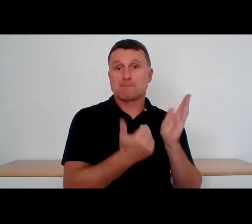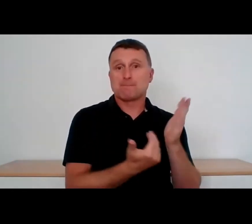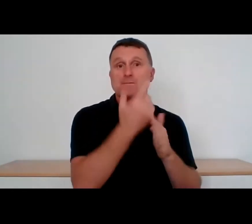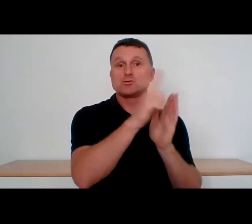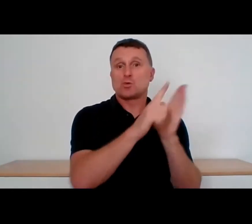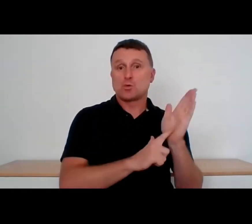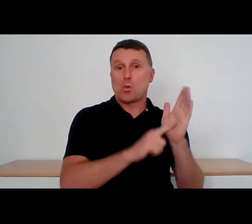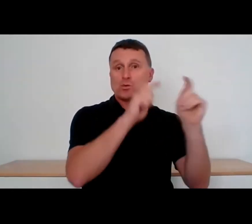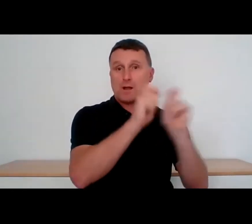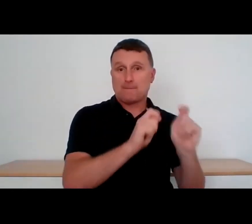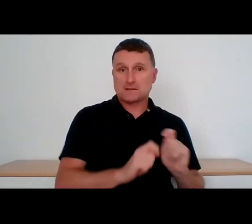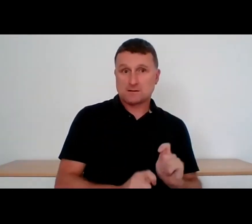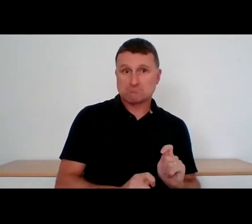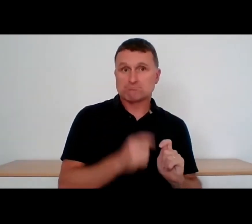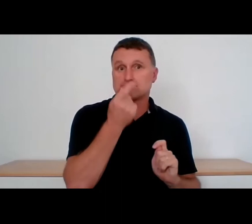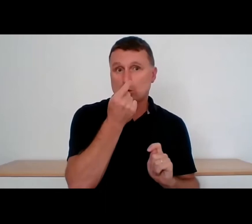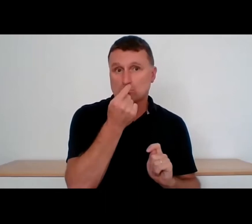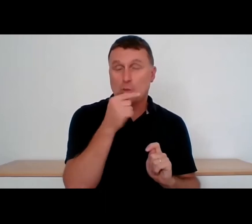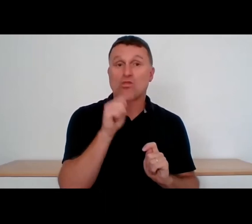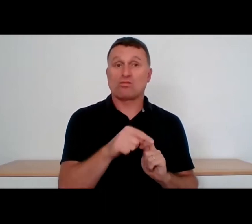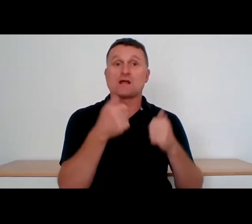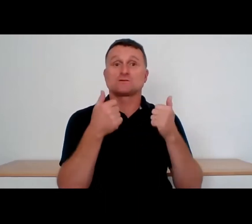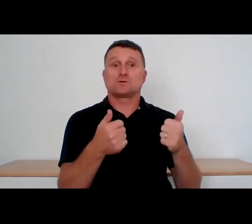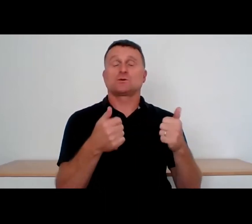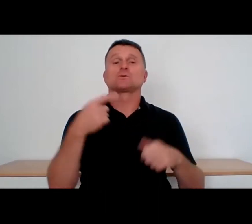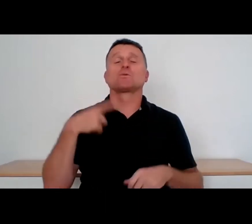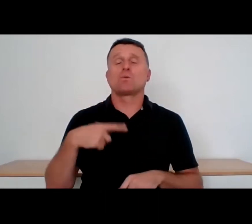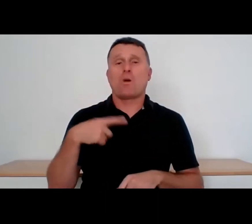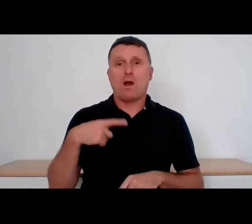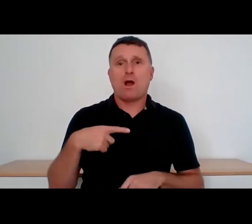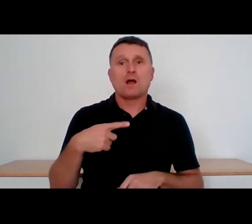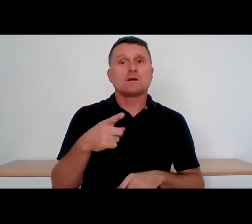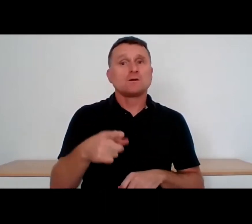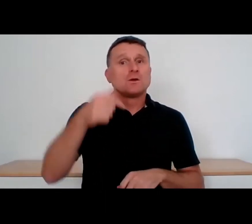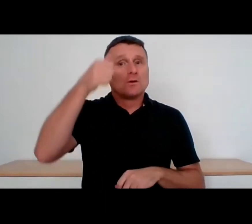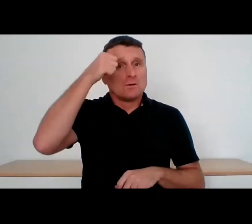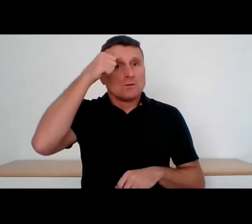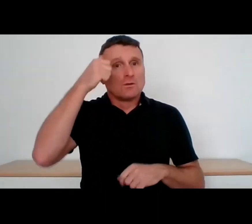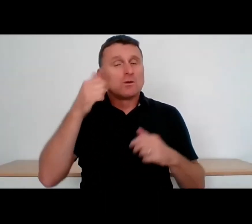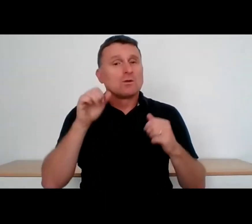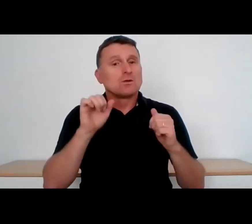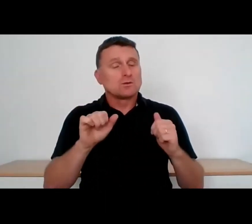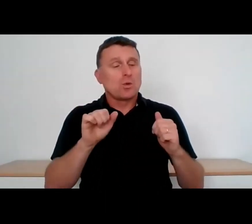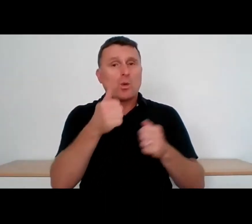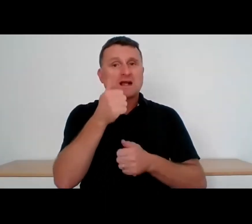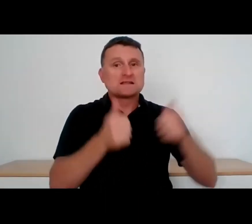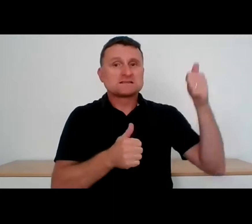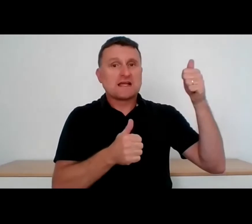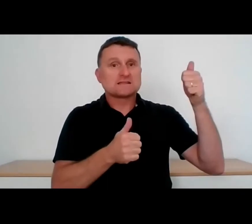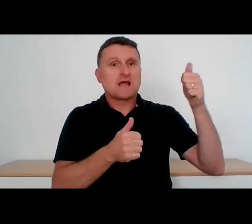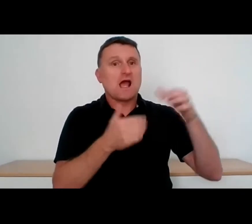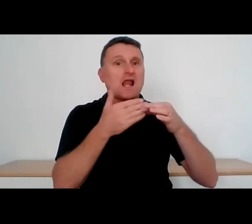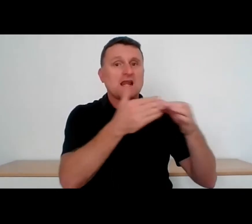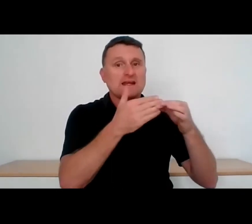This is also a great place to be because you know that you have a mandate from your senior leadership and board